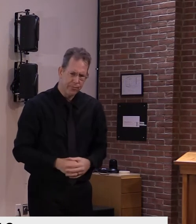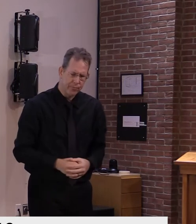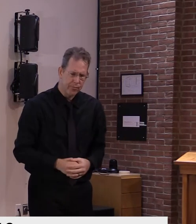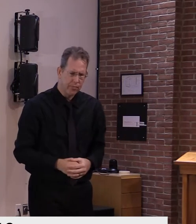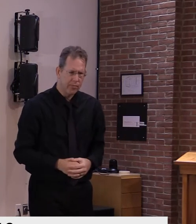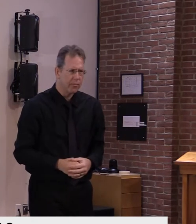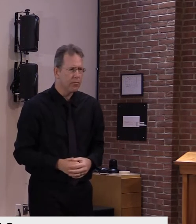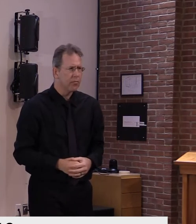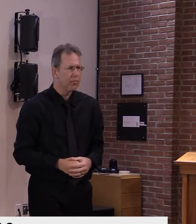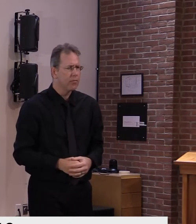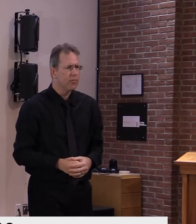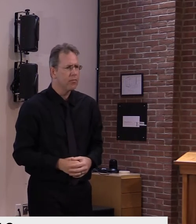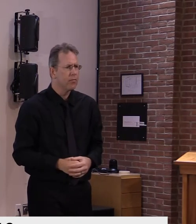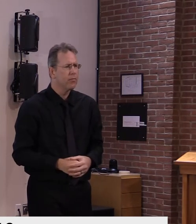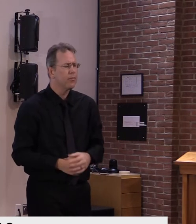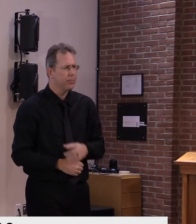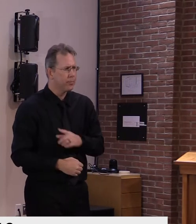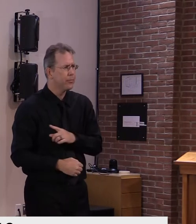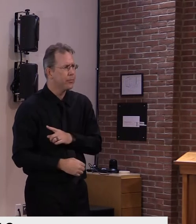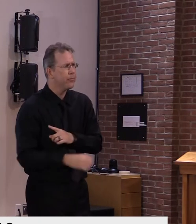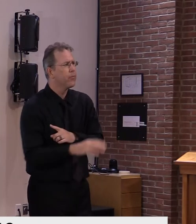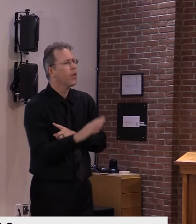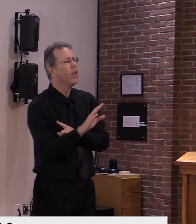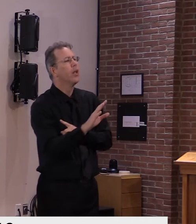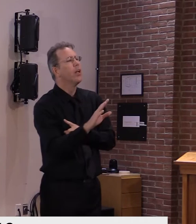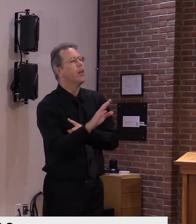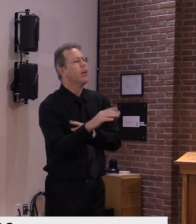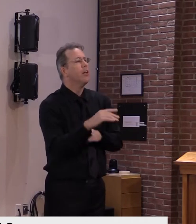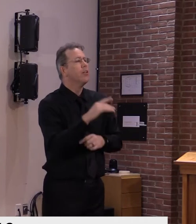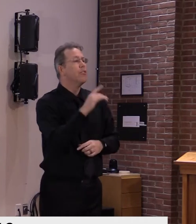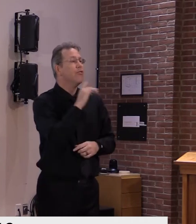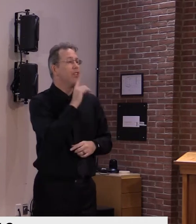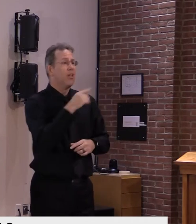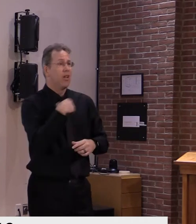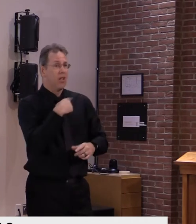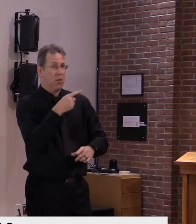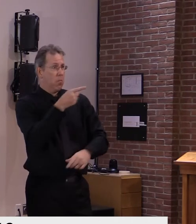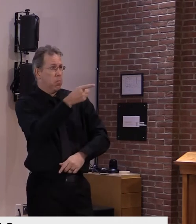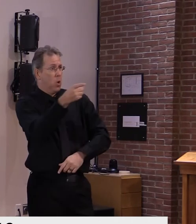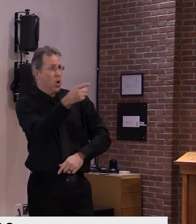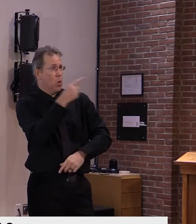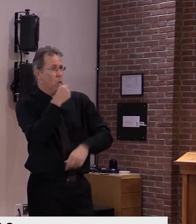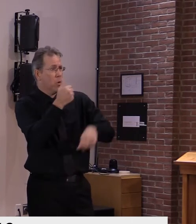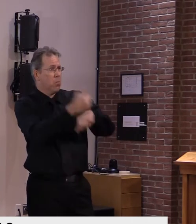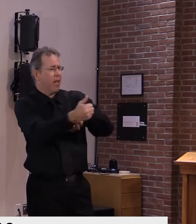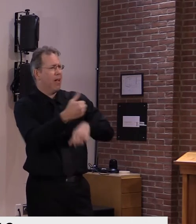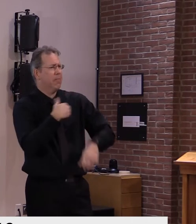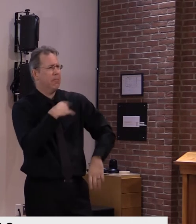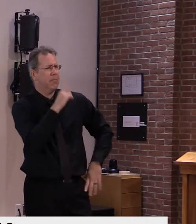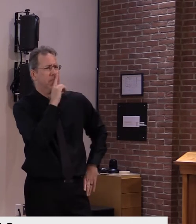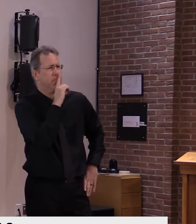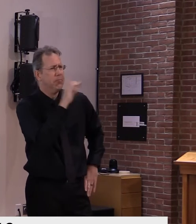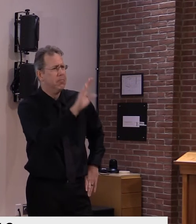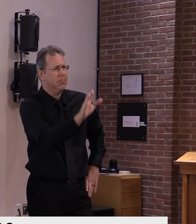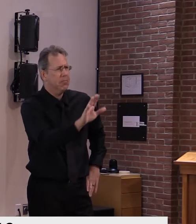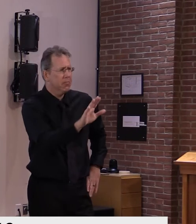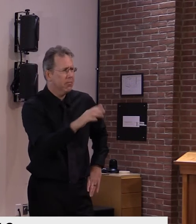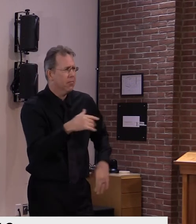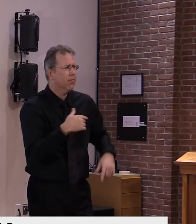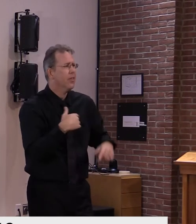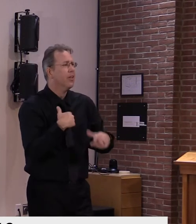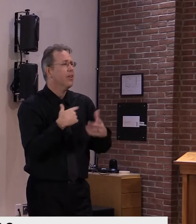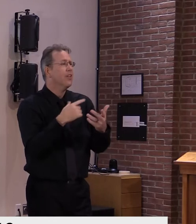Thanks, Steve. I would say it's neither. The visitation policies still remain pretty